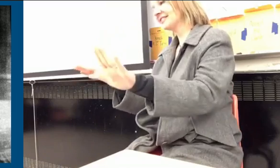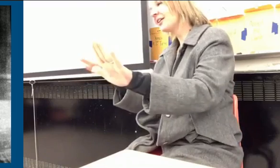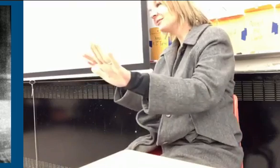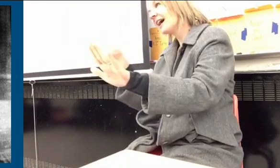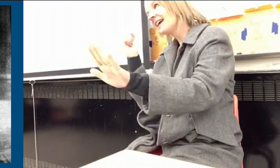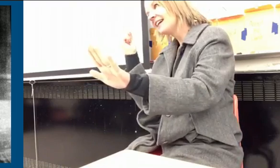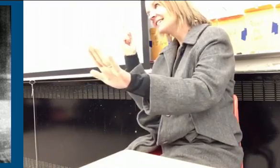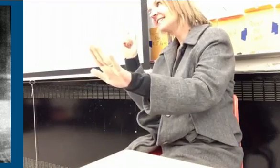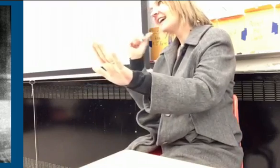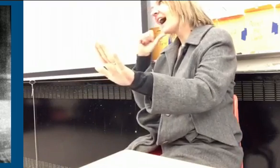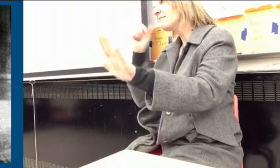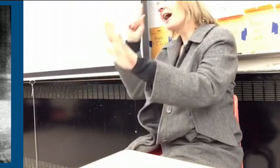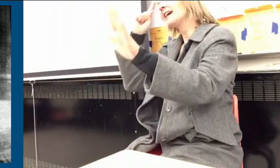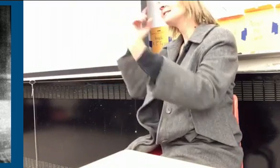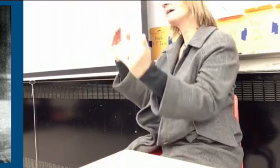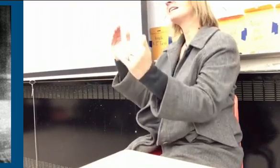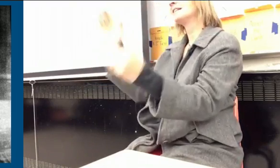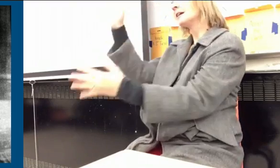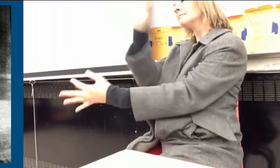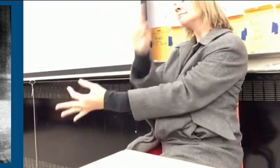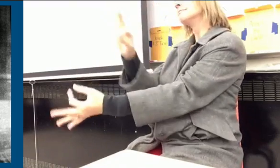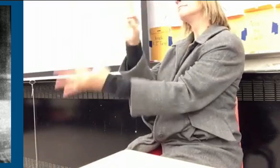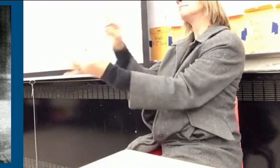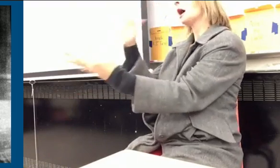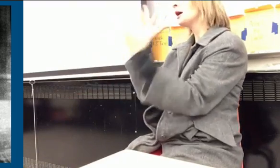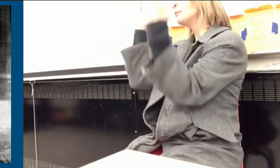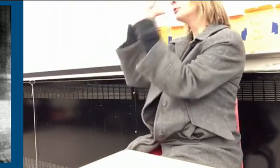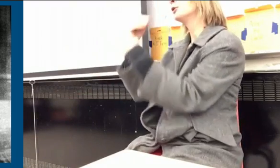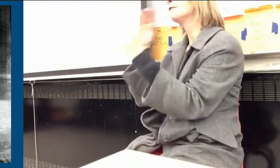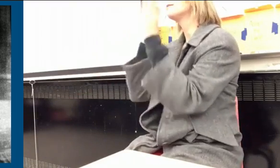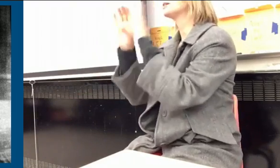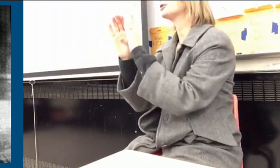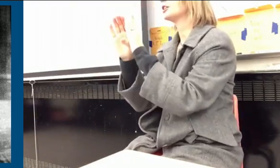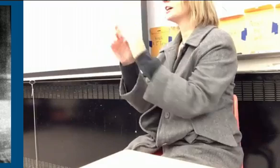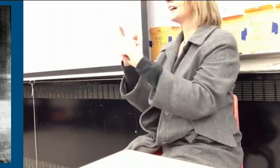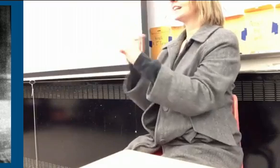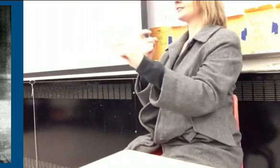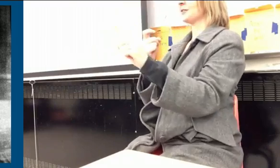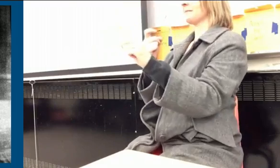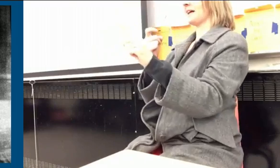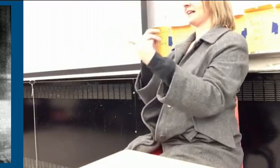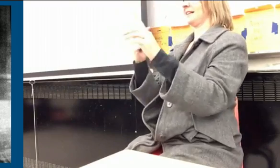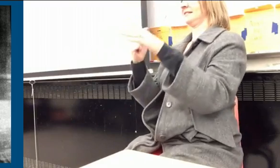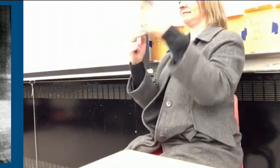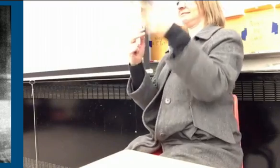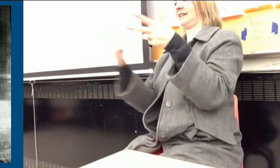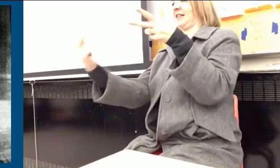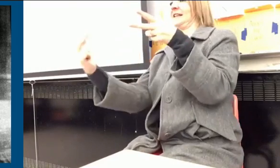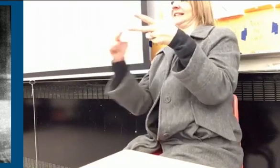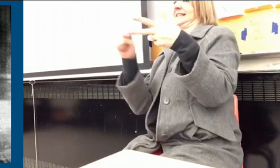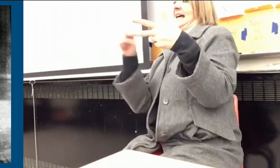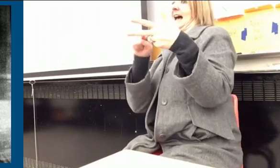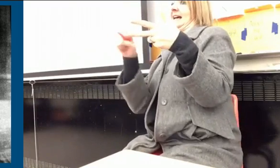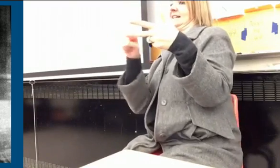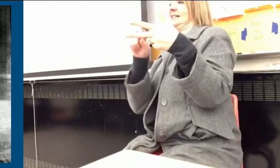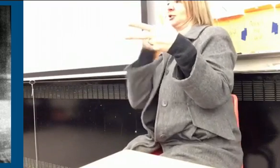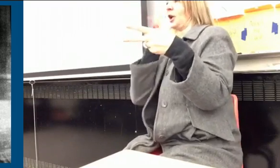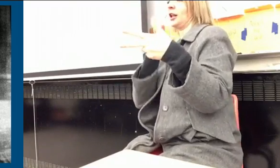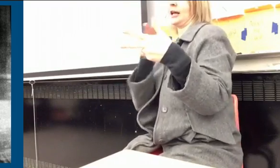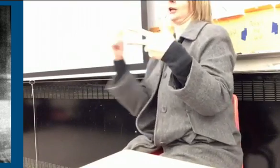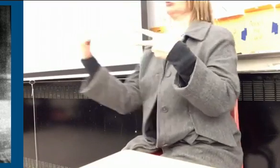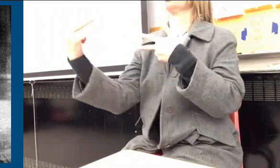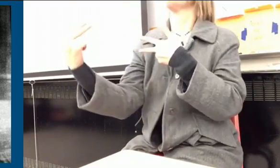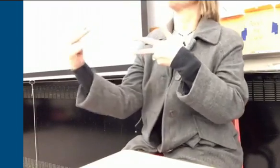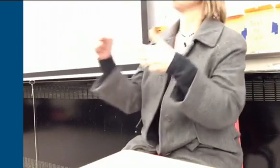expecting some incredible, beautiful thing. And because of that, we're going to do it from the side angle. Okay, so we're not going to do this whole like 3D model